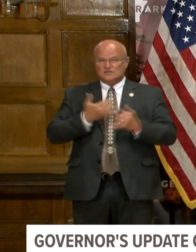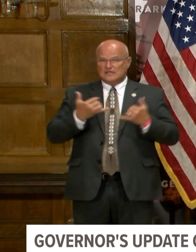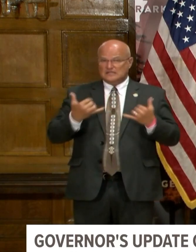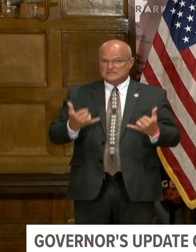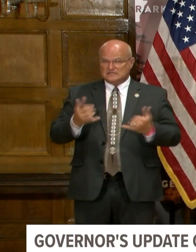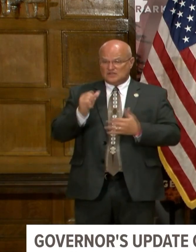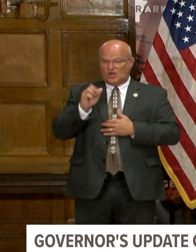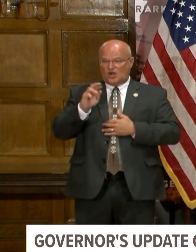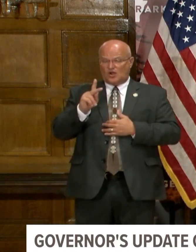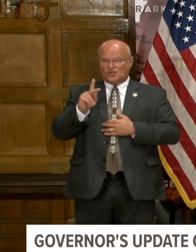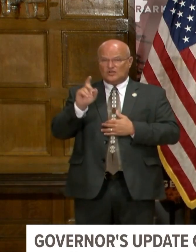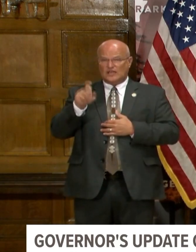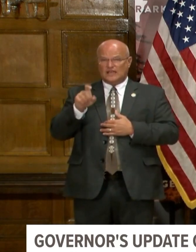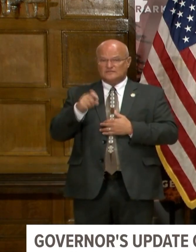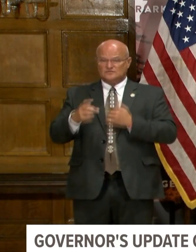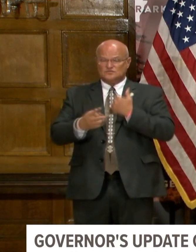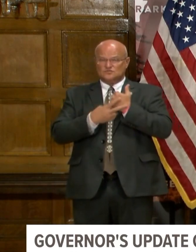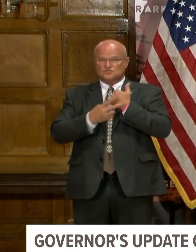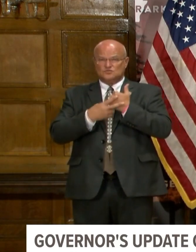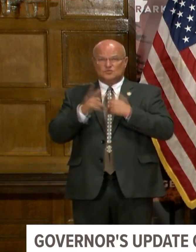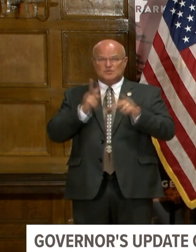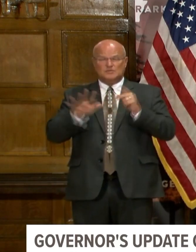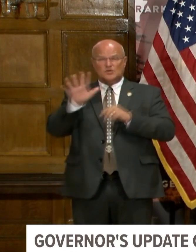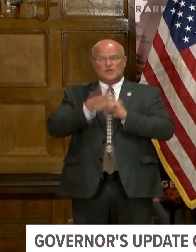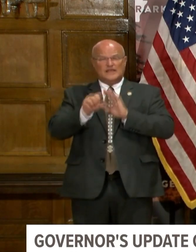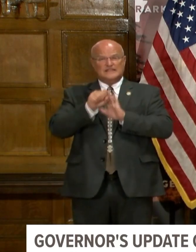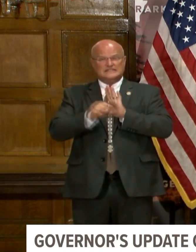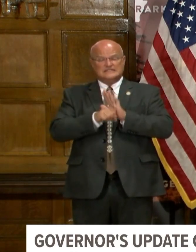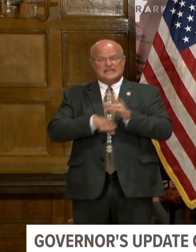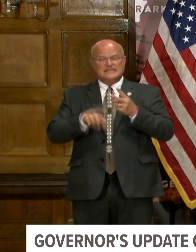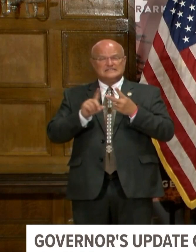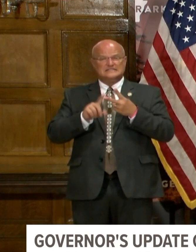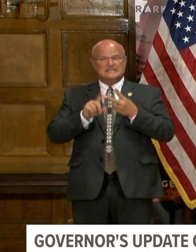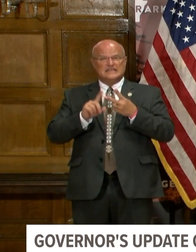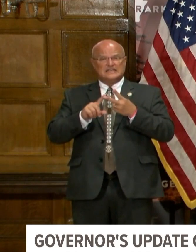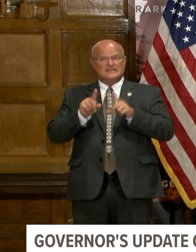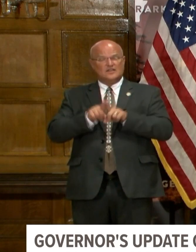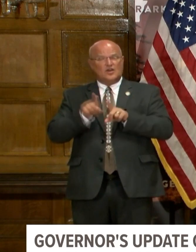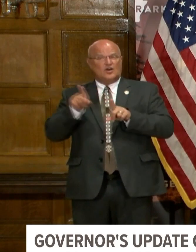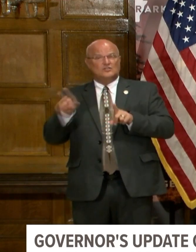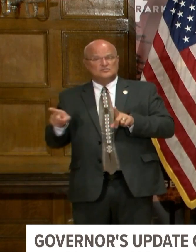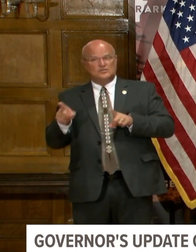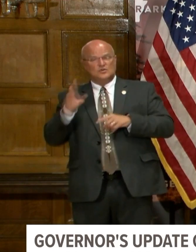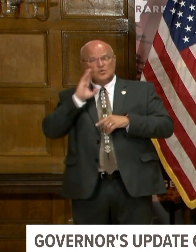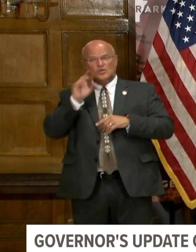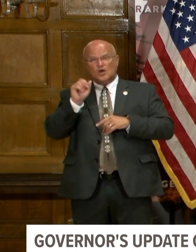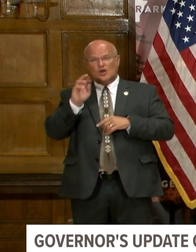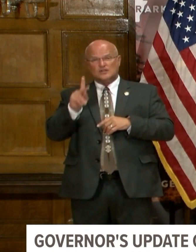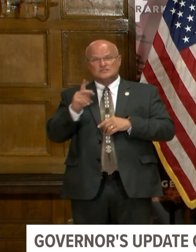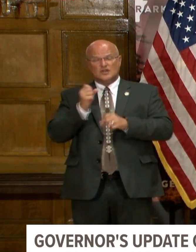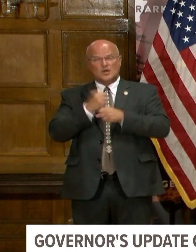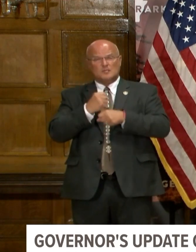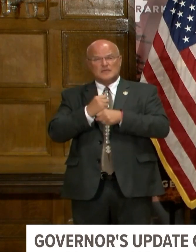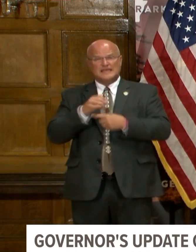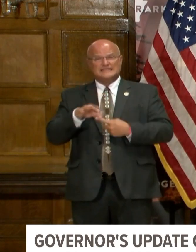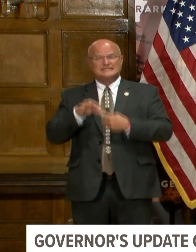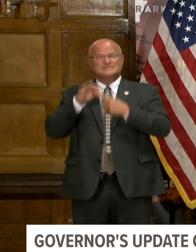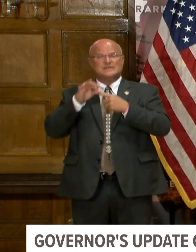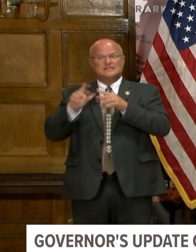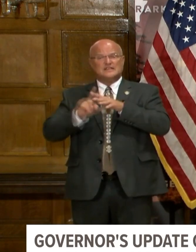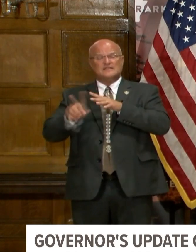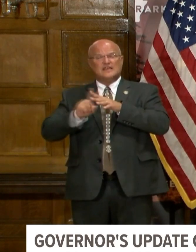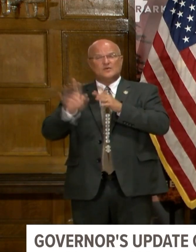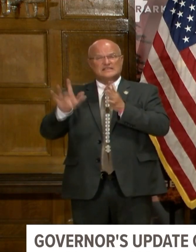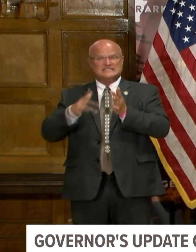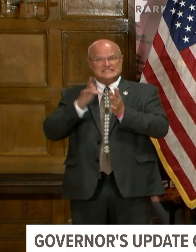discourage hurricane evacuees from crossing into the state? And second, in the alternative, will Arkansas create special